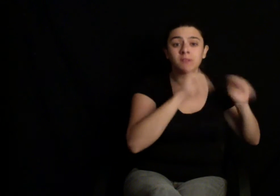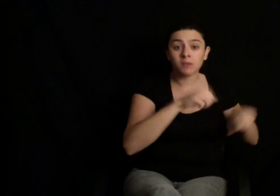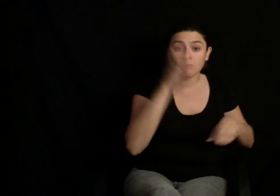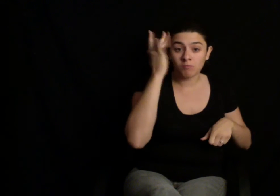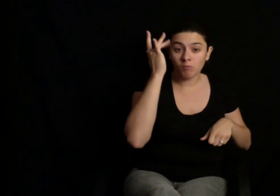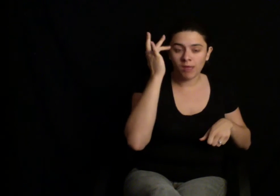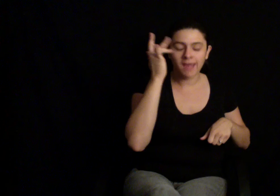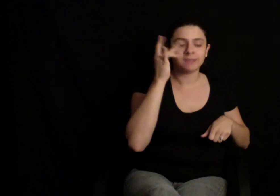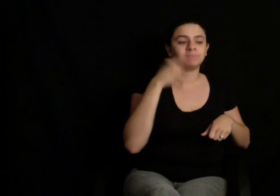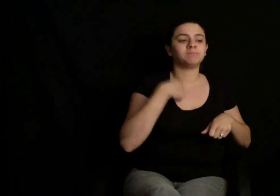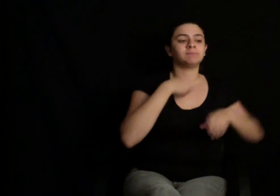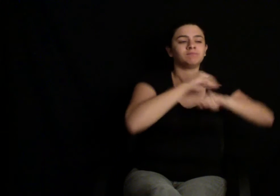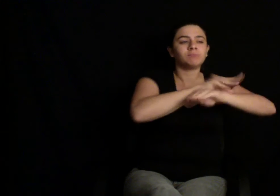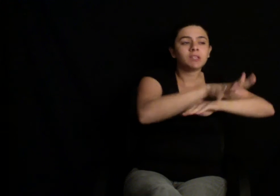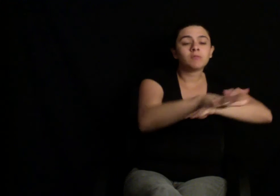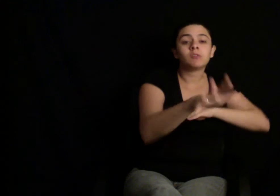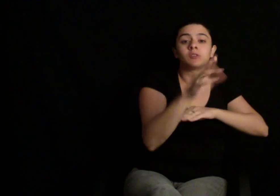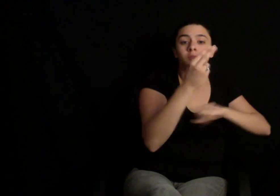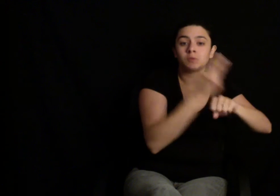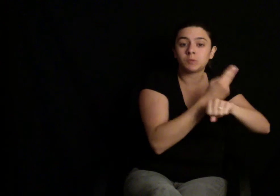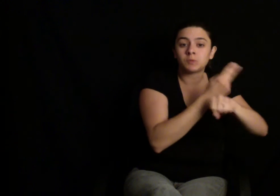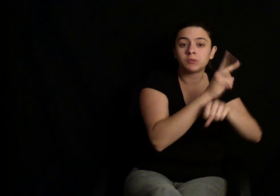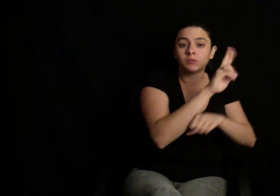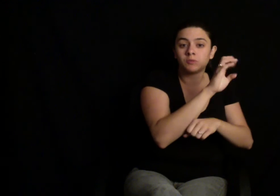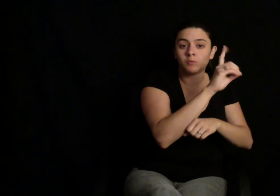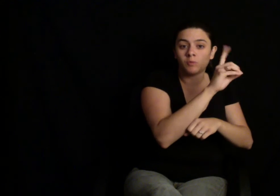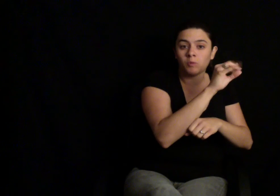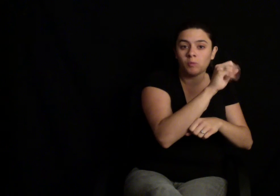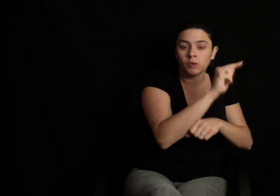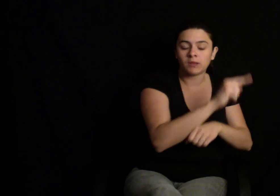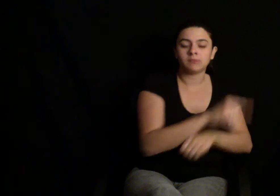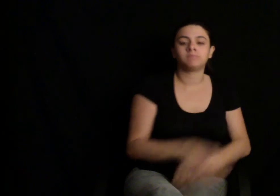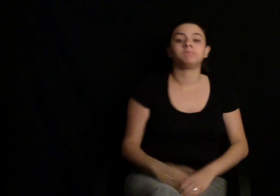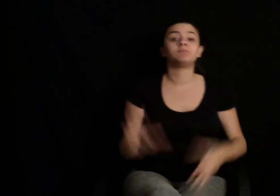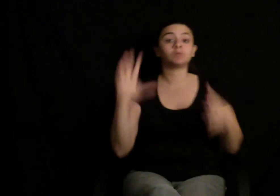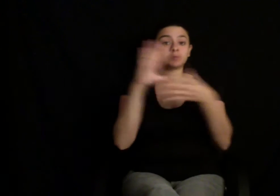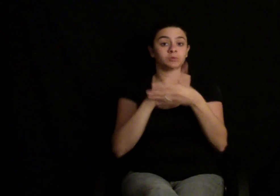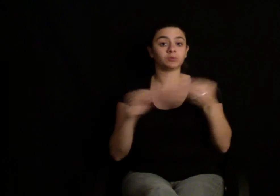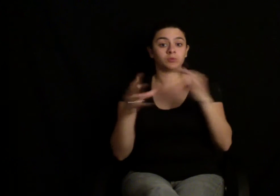of Alexander Rhodes, this week on Upvoted by Reddit.